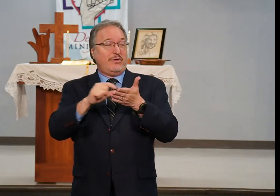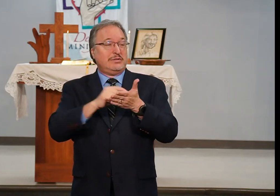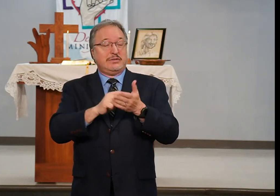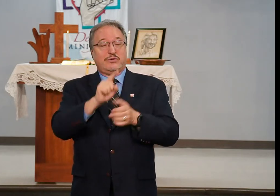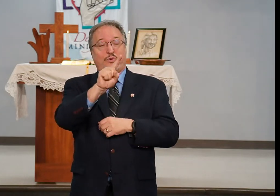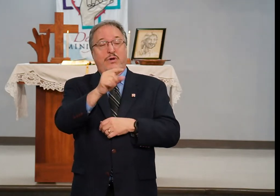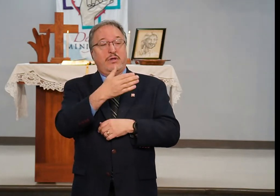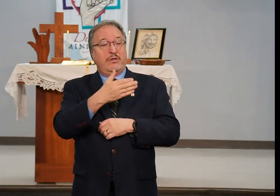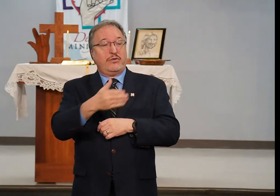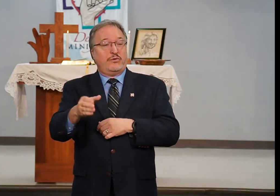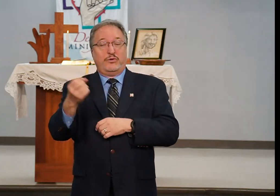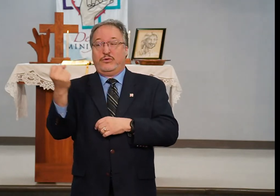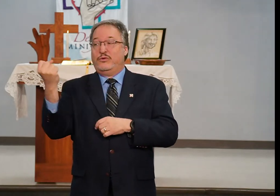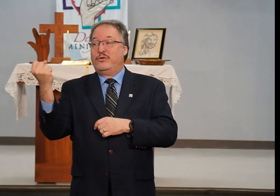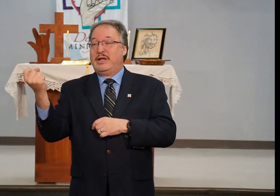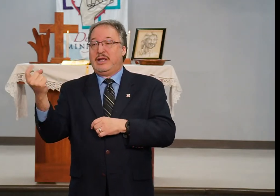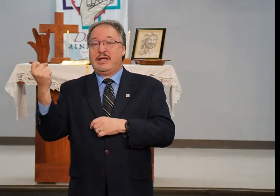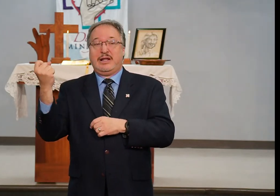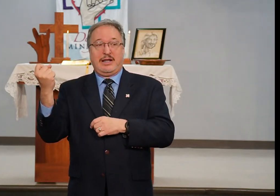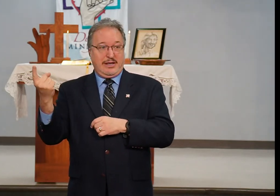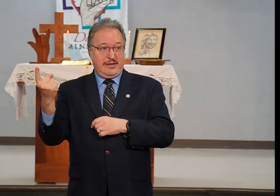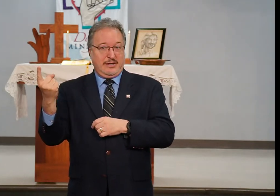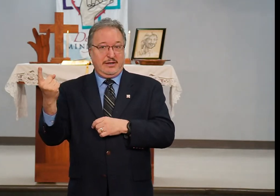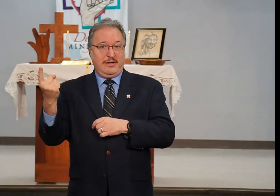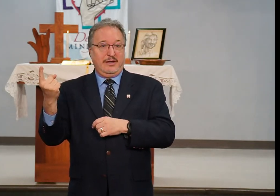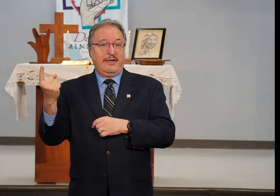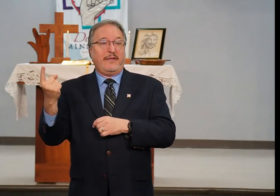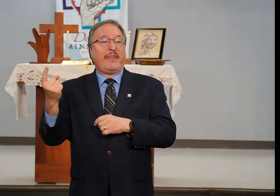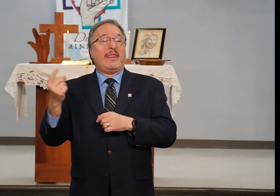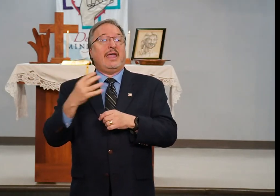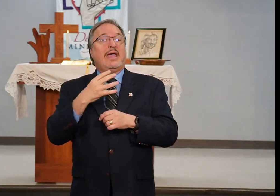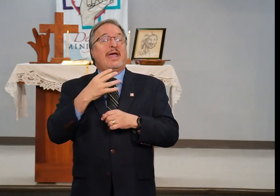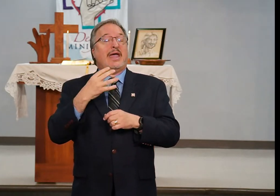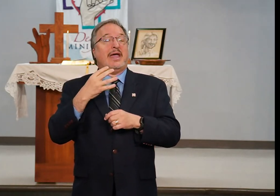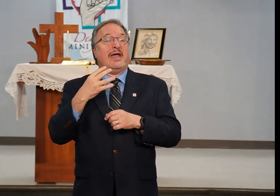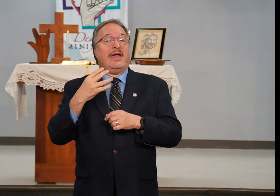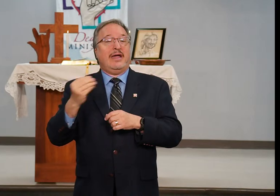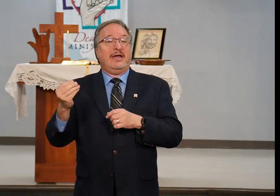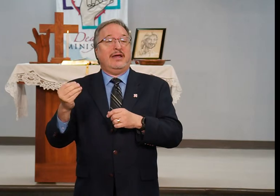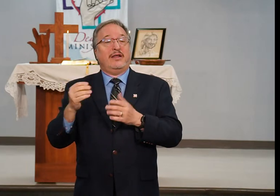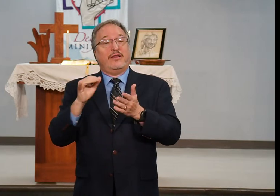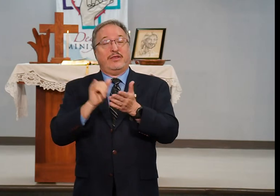And we are going to see the video of verses 1 through 11.